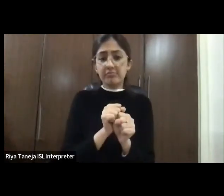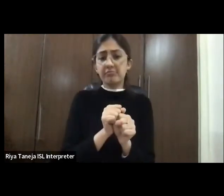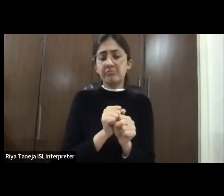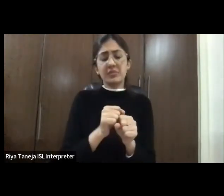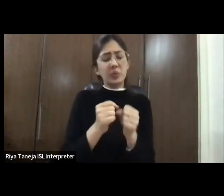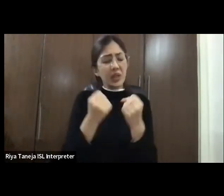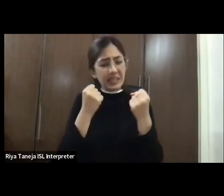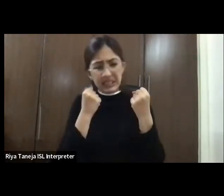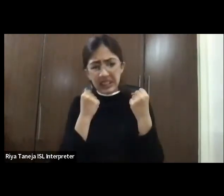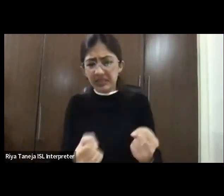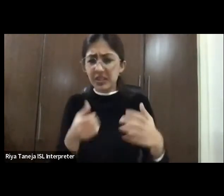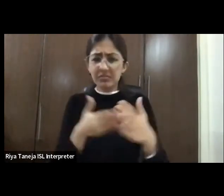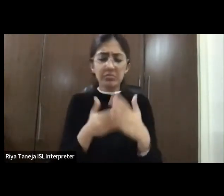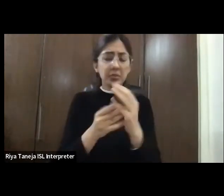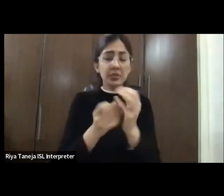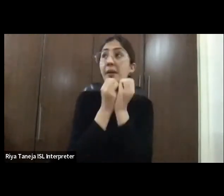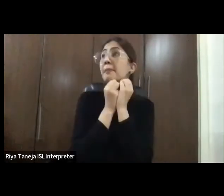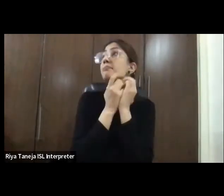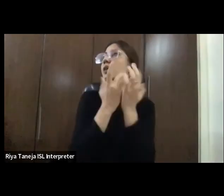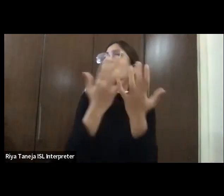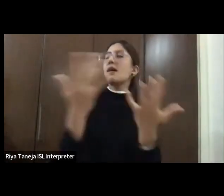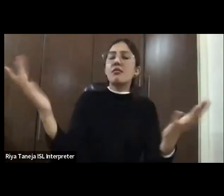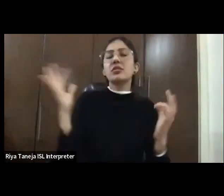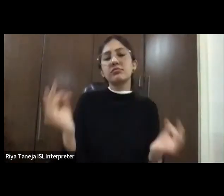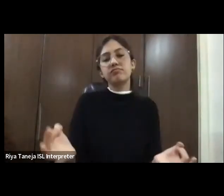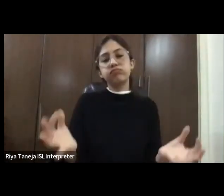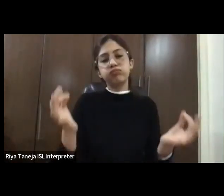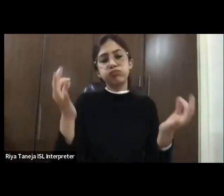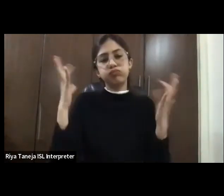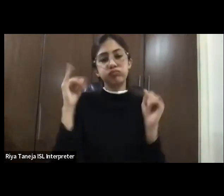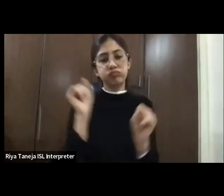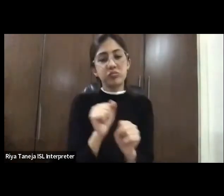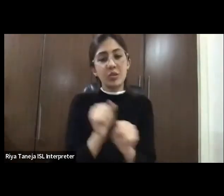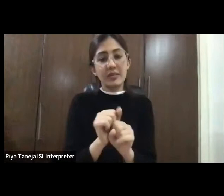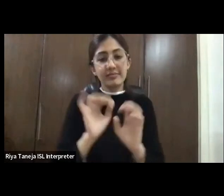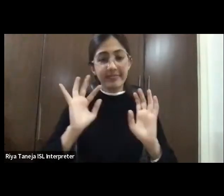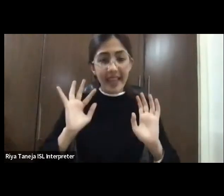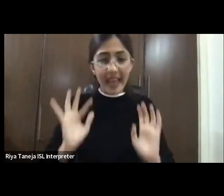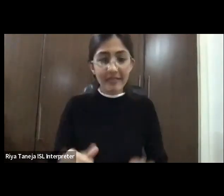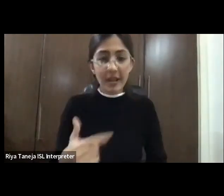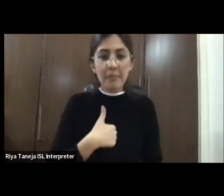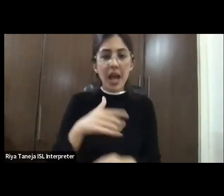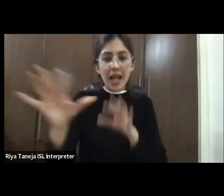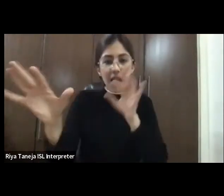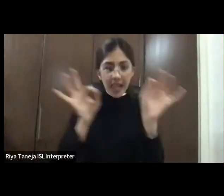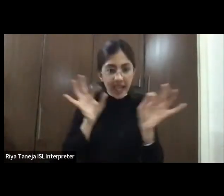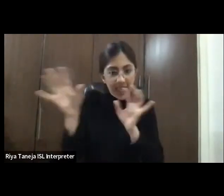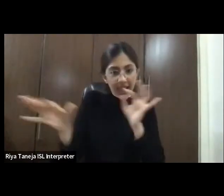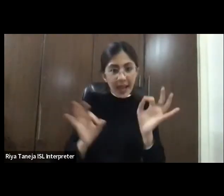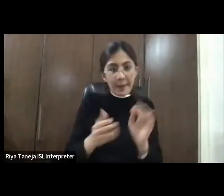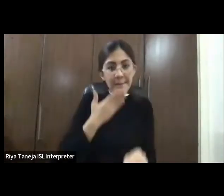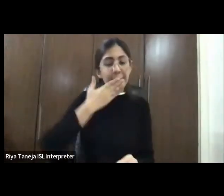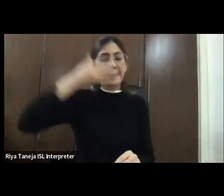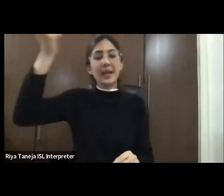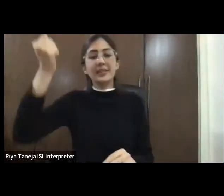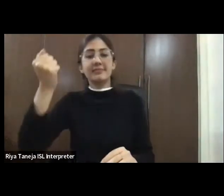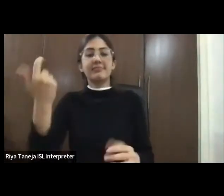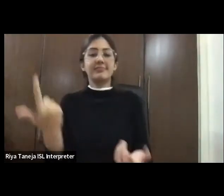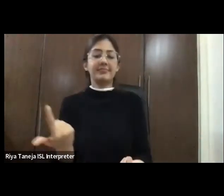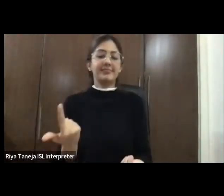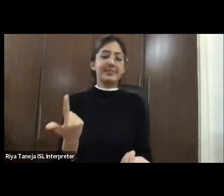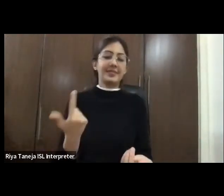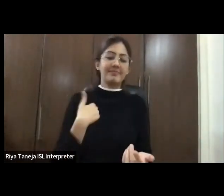a number of deserving candidates and we had to select the very best out of the various nominations that we